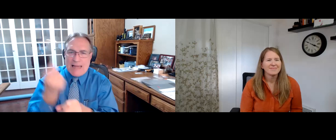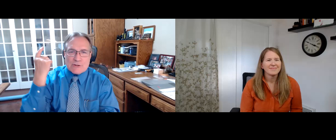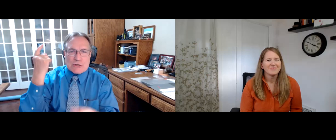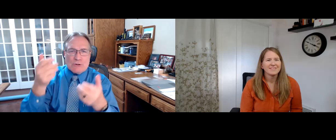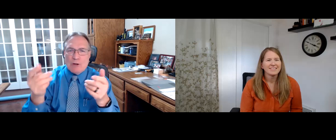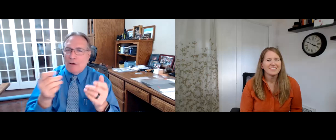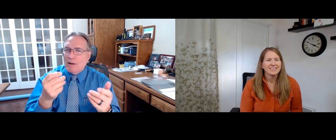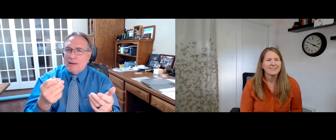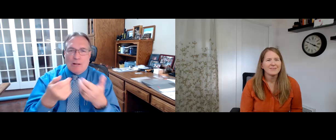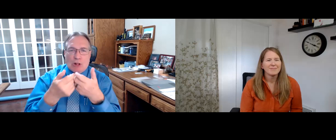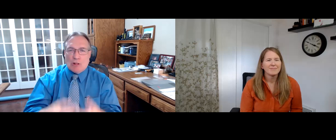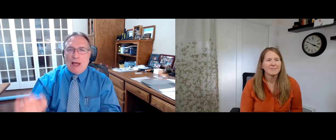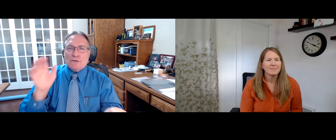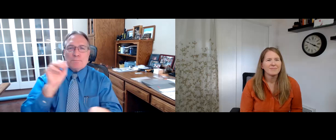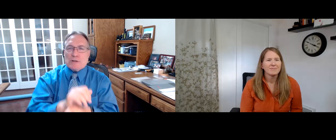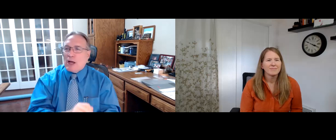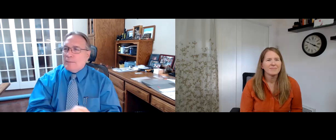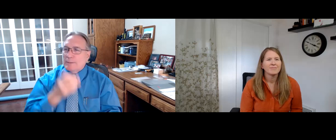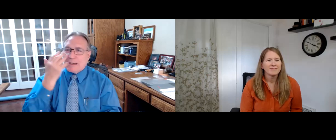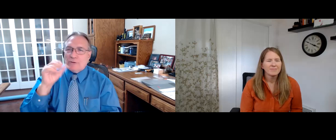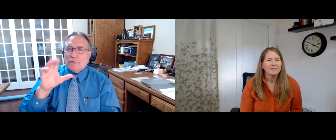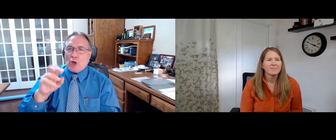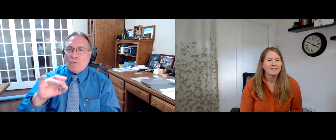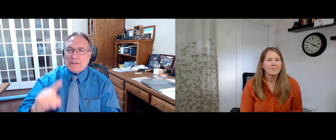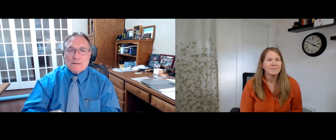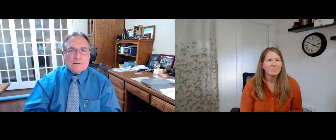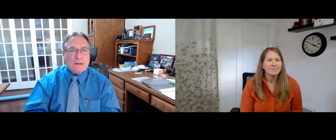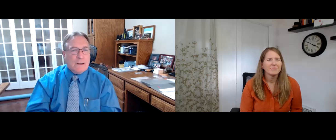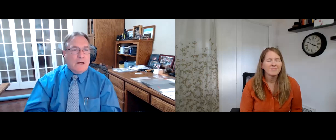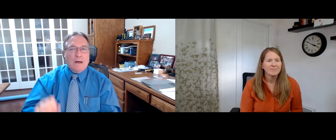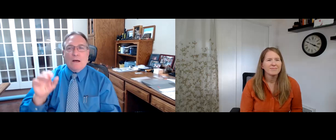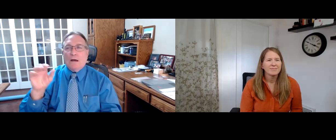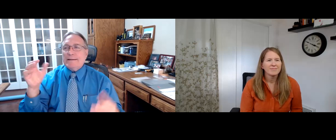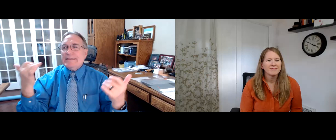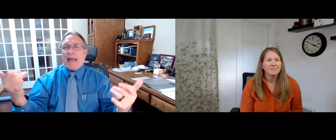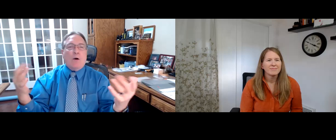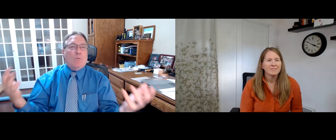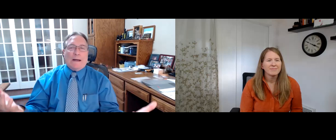Last year, lost my job because of COVID. Now what?